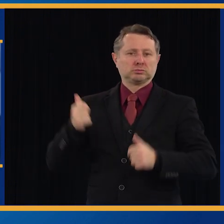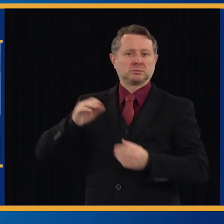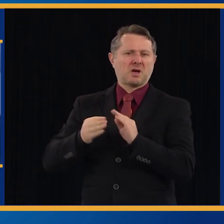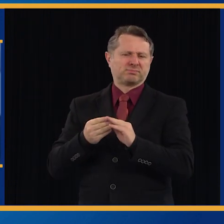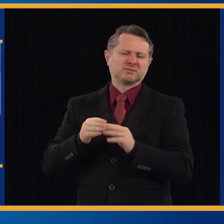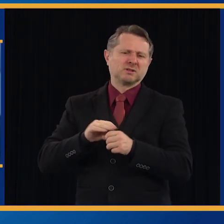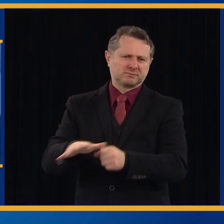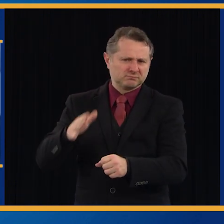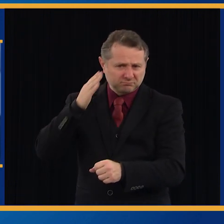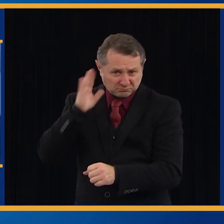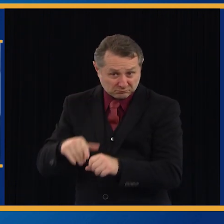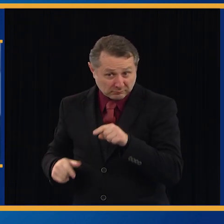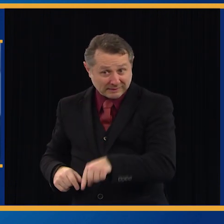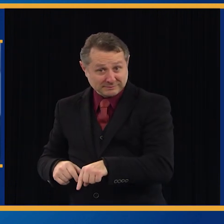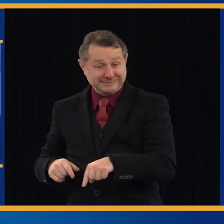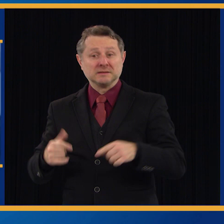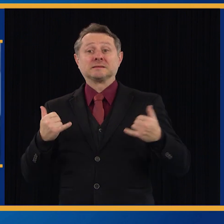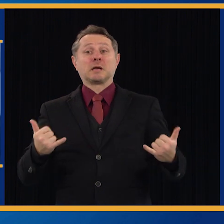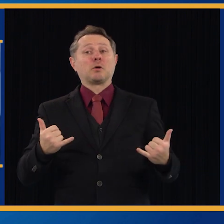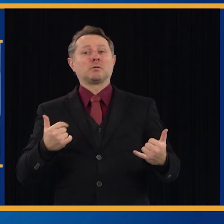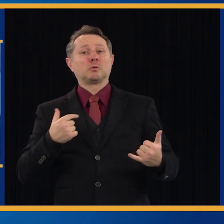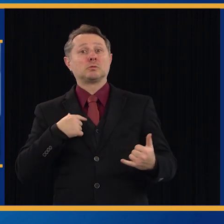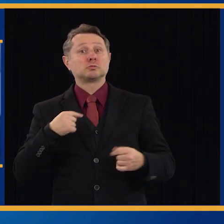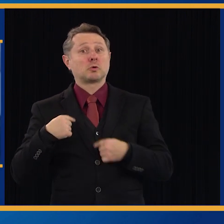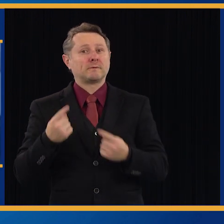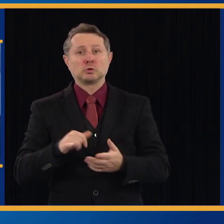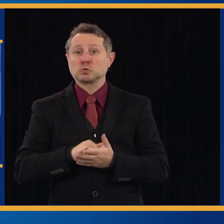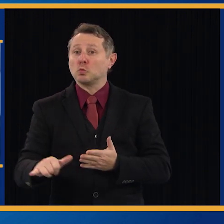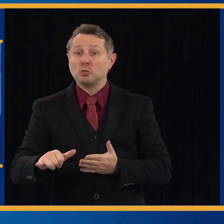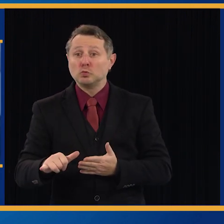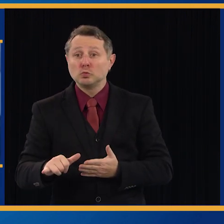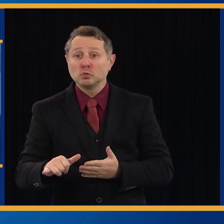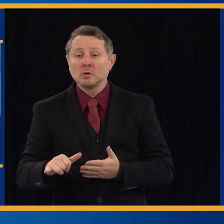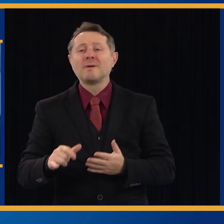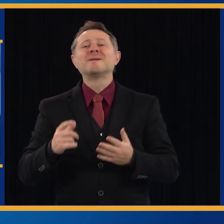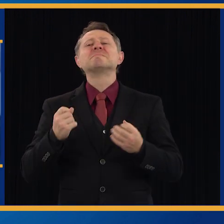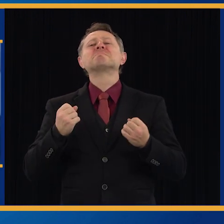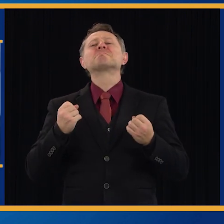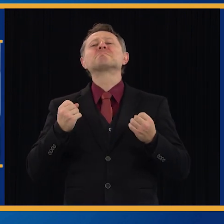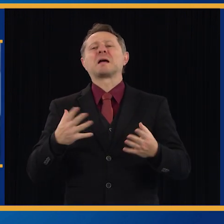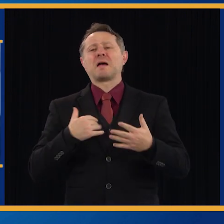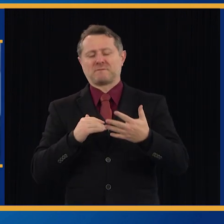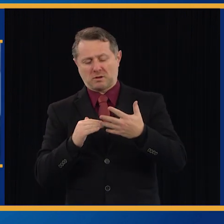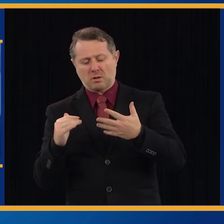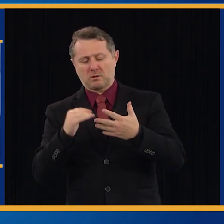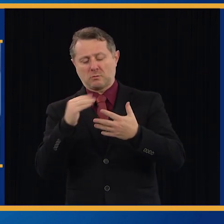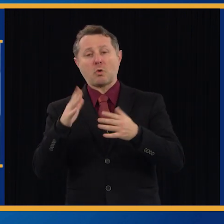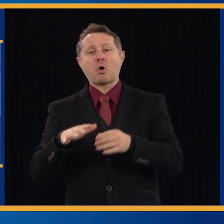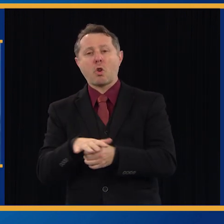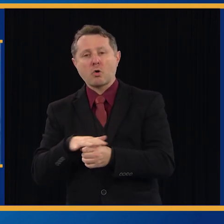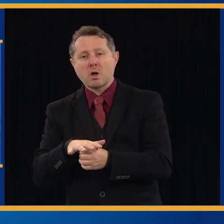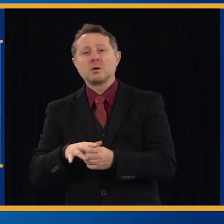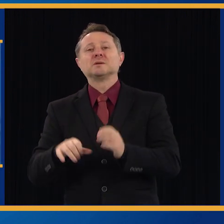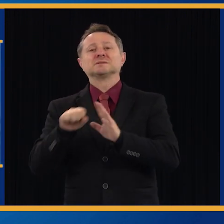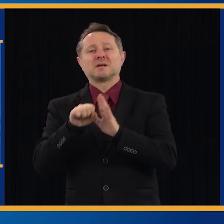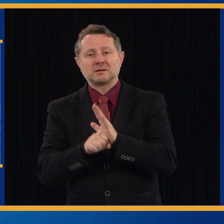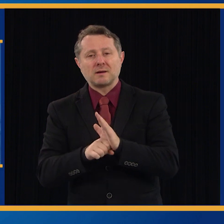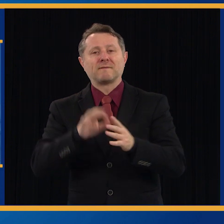a multi-level government coordinative project, because we have to do this on an ongoing